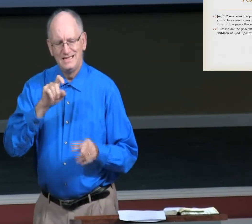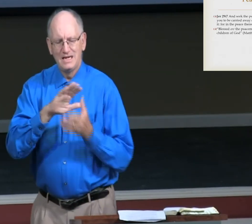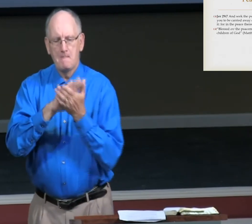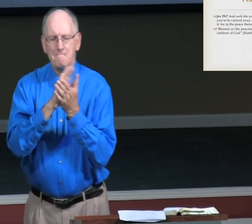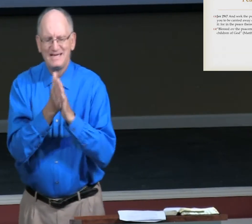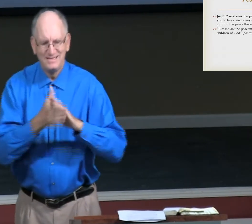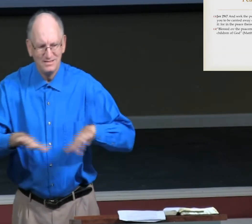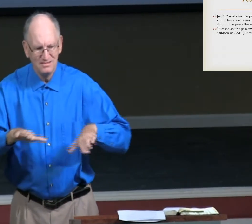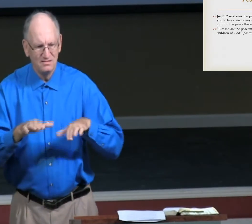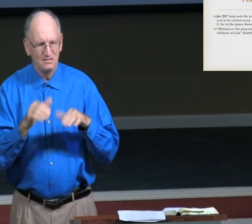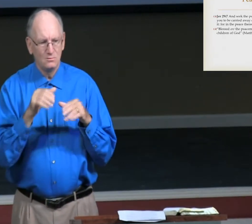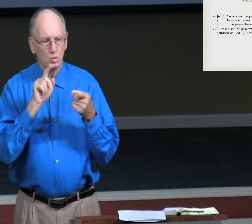I realized that we